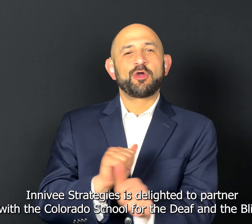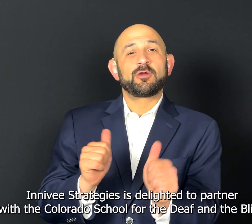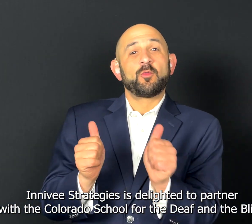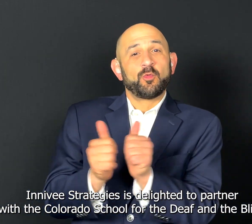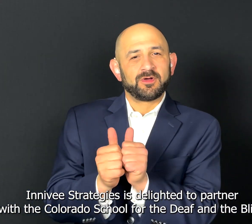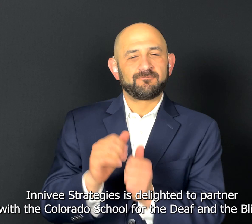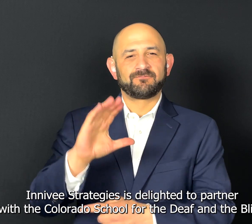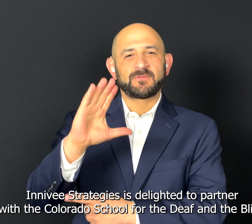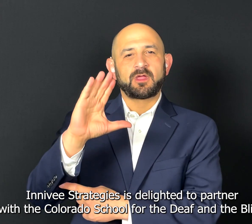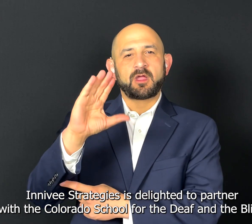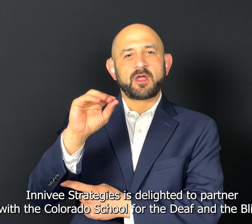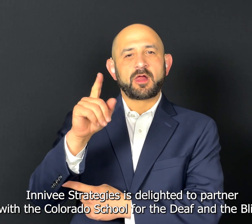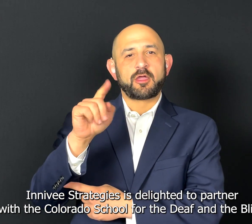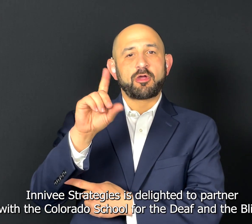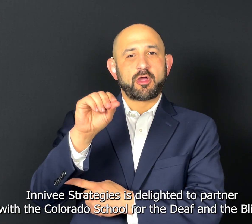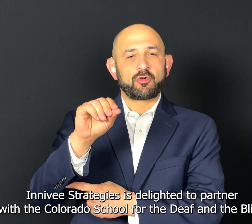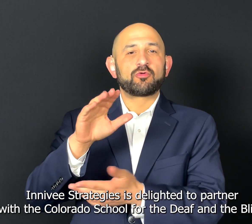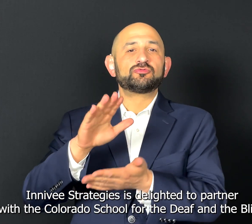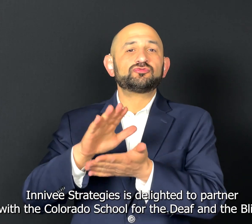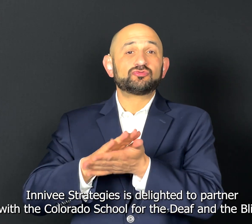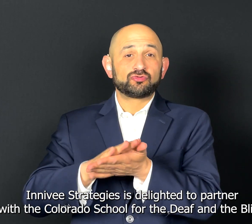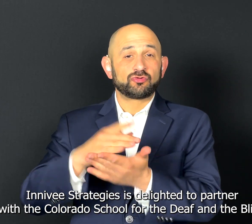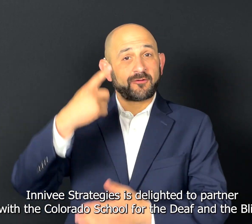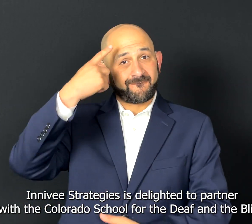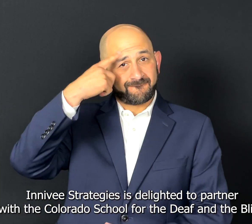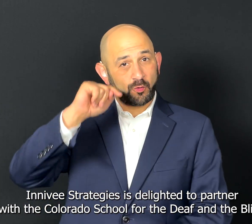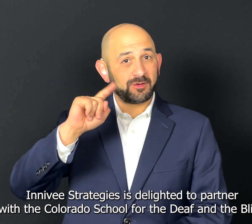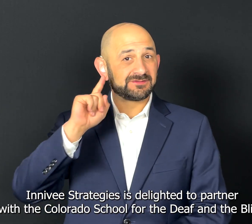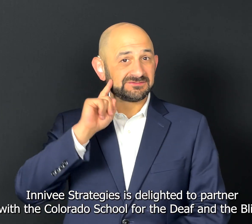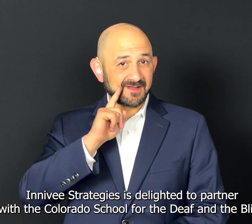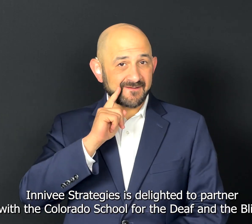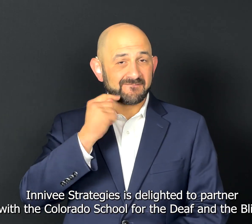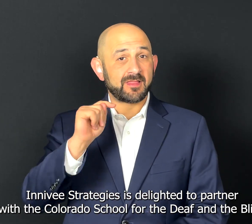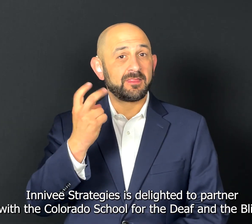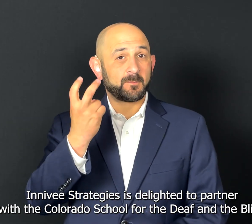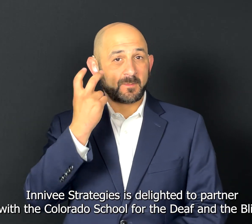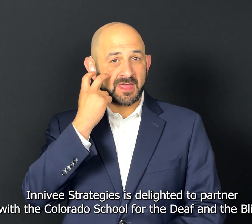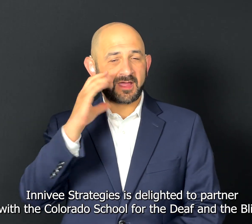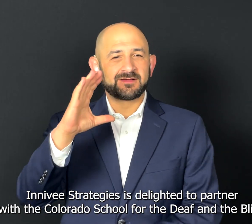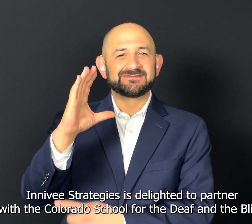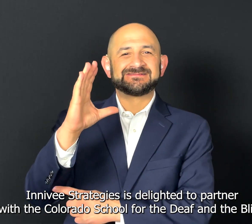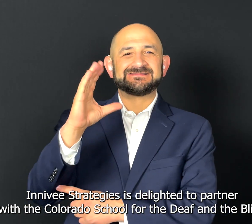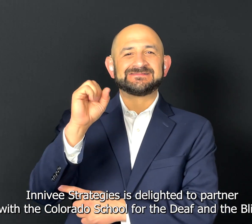Innavee Strategies Incorporated is delighted to partner with Colorado School for the Deaf and the Blind